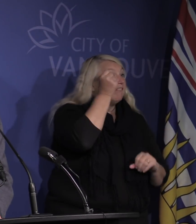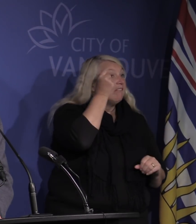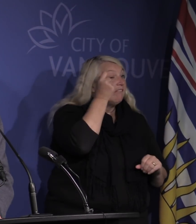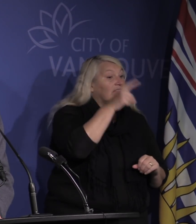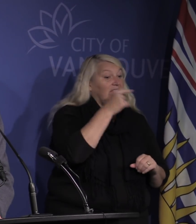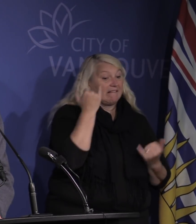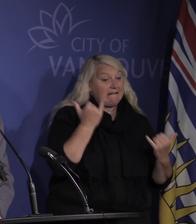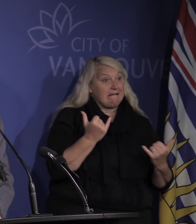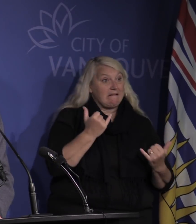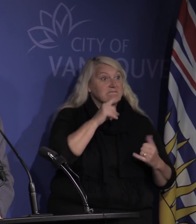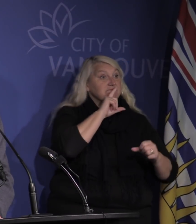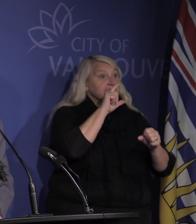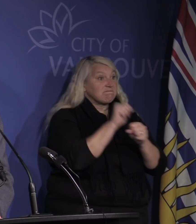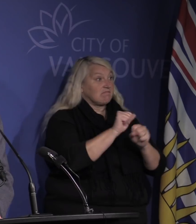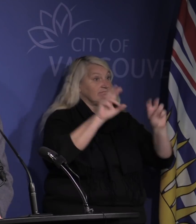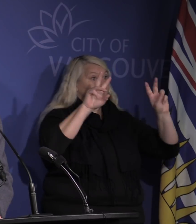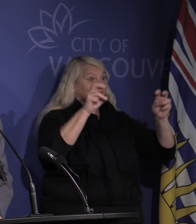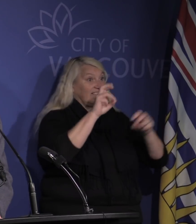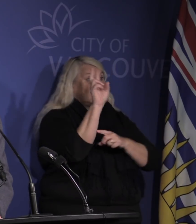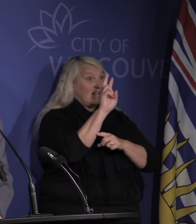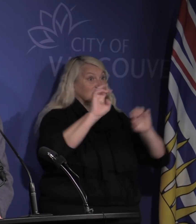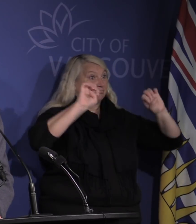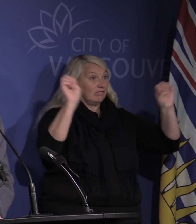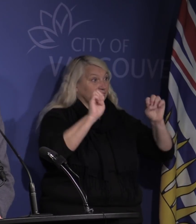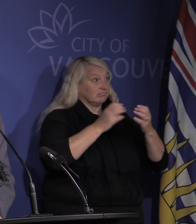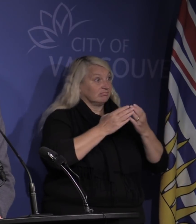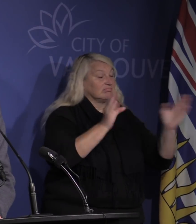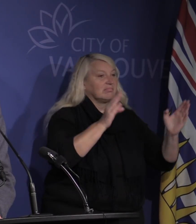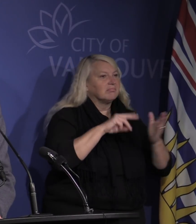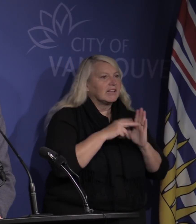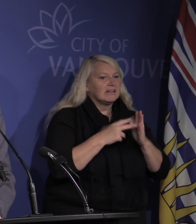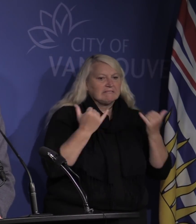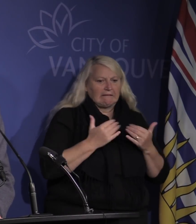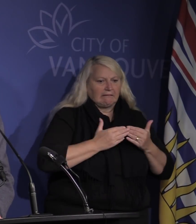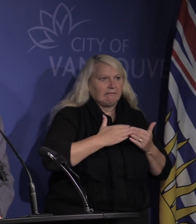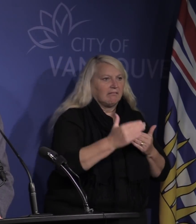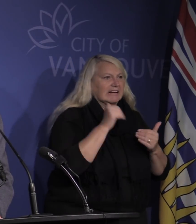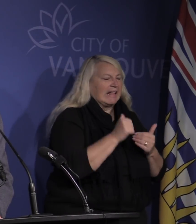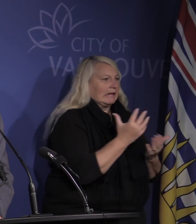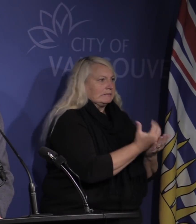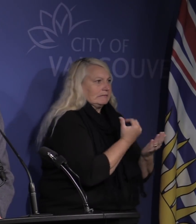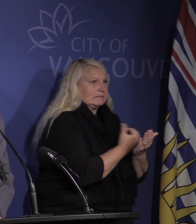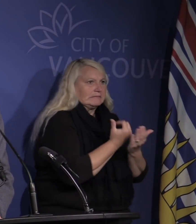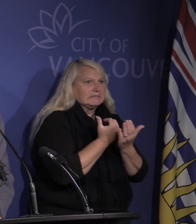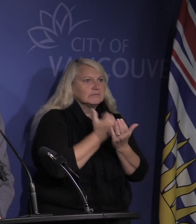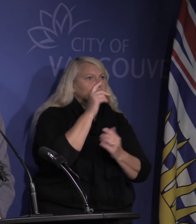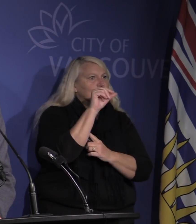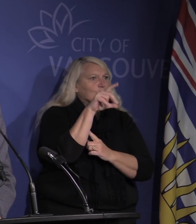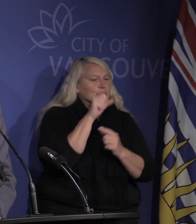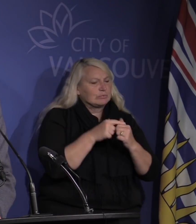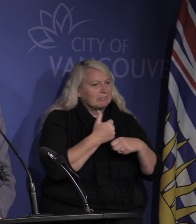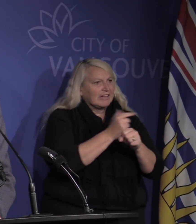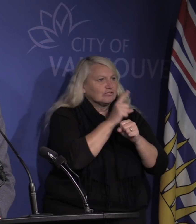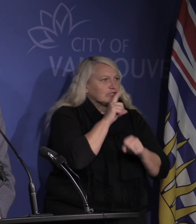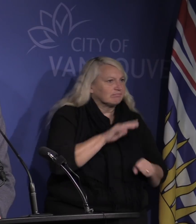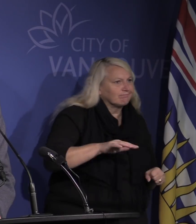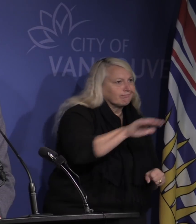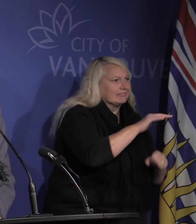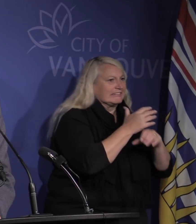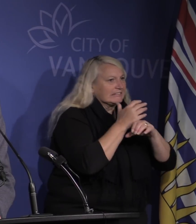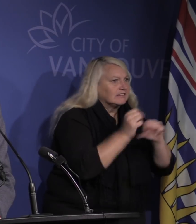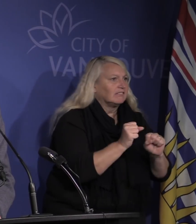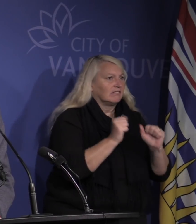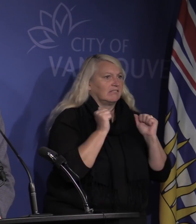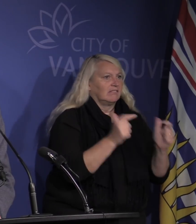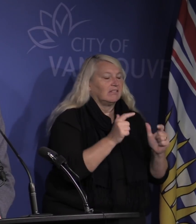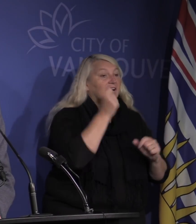the tools it needs to move faster and keep residents and businesses safe. Part of these powers will enable us to close